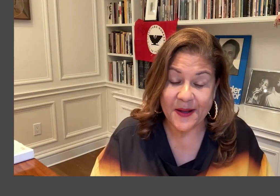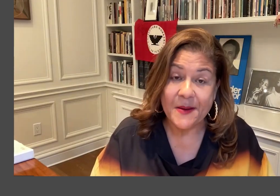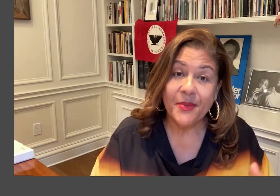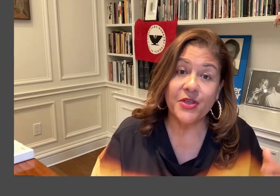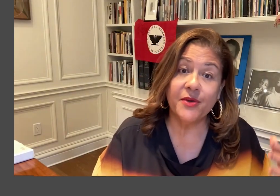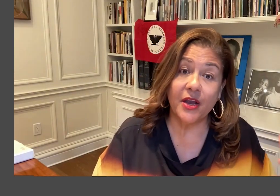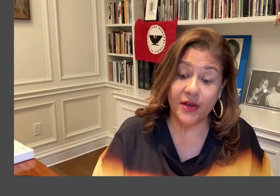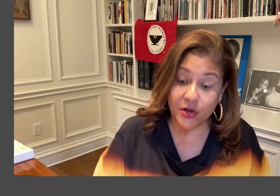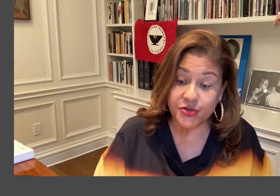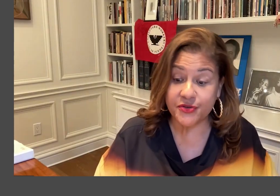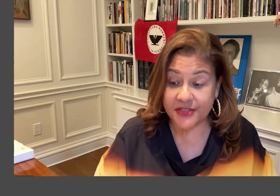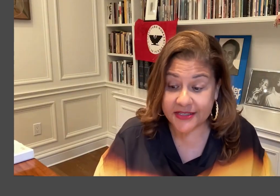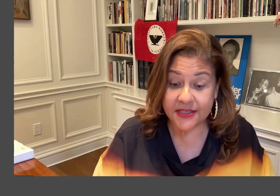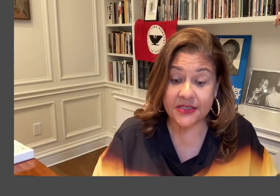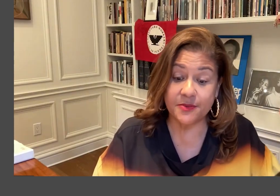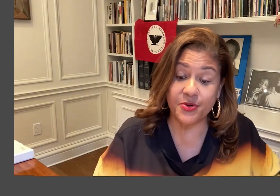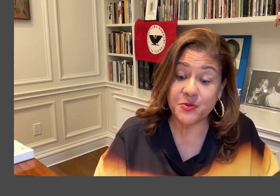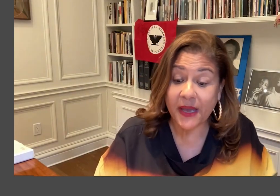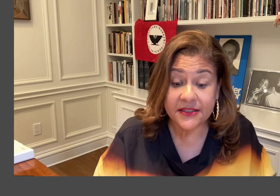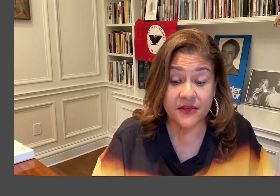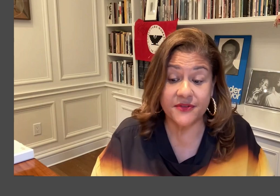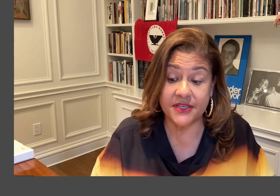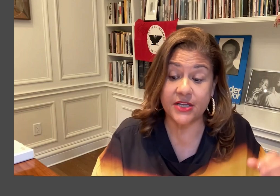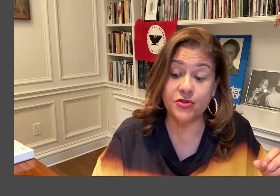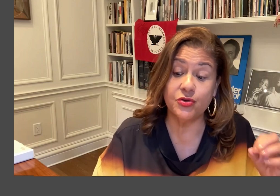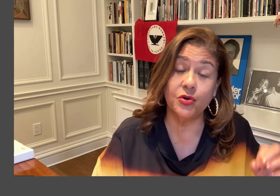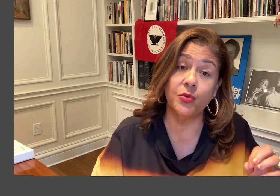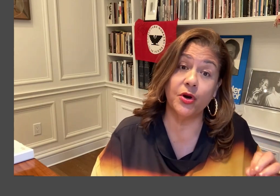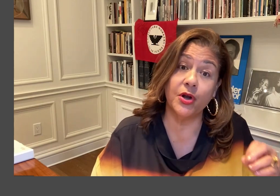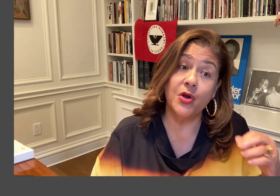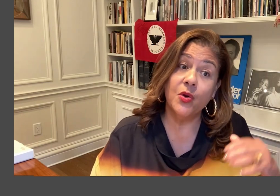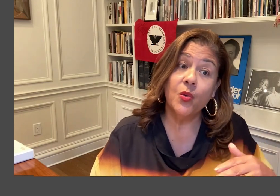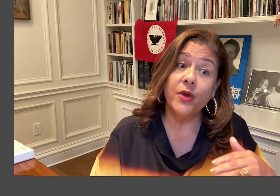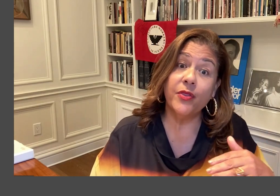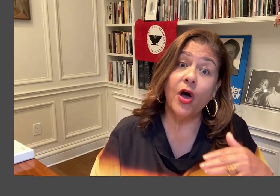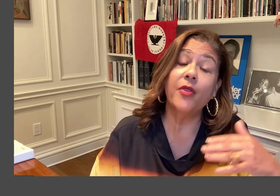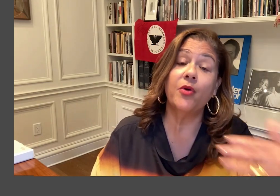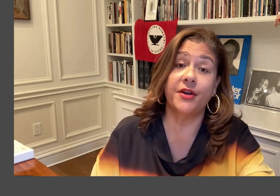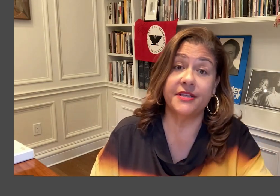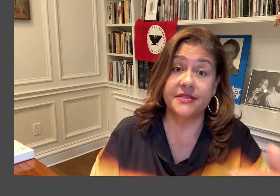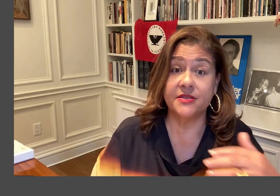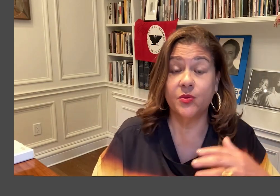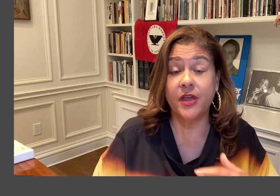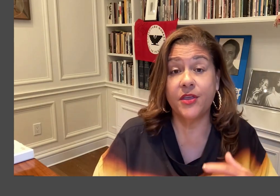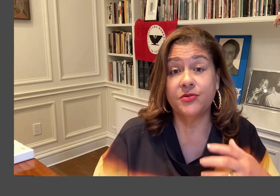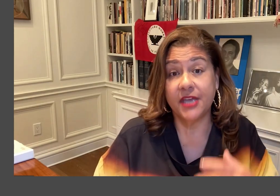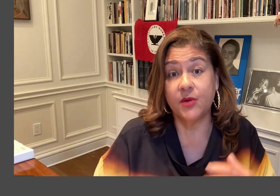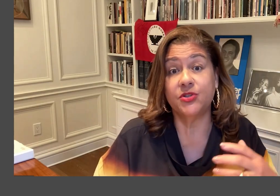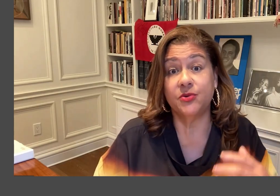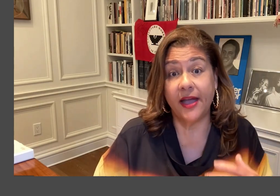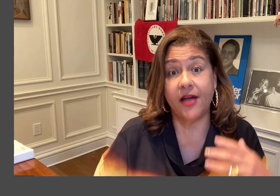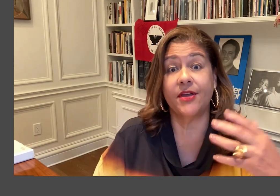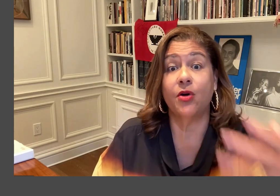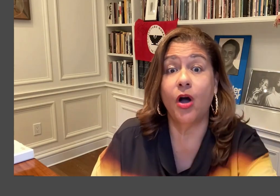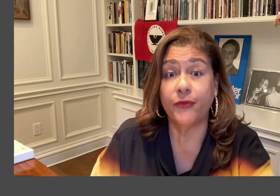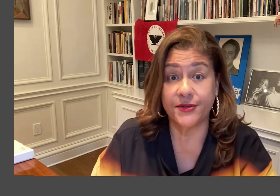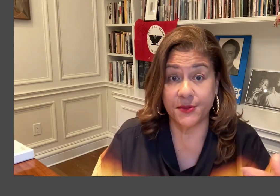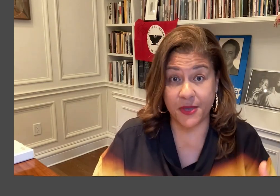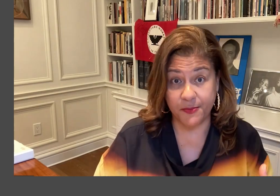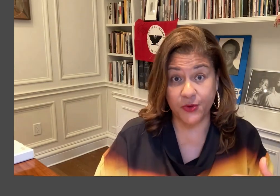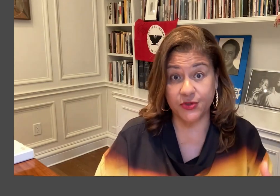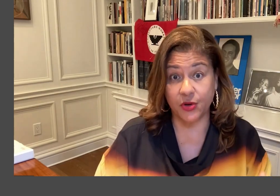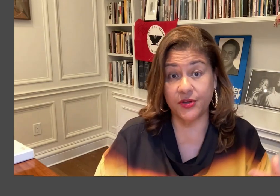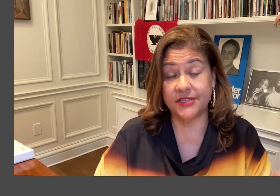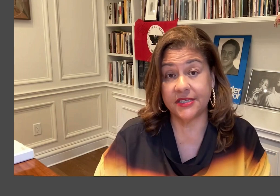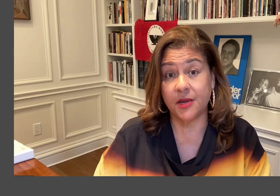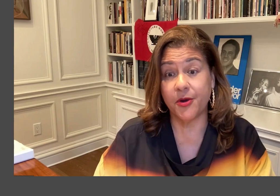to say. But you carry cultures, lessons, perspectives into your work with other audiences, the way that you take what you have and offer it